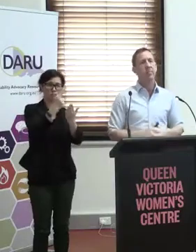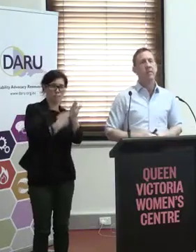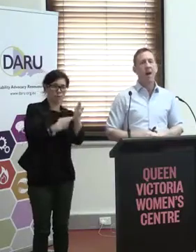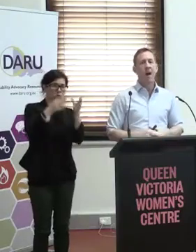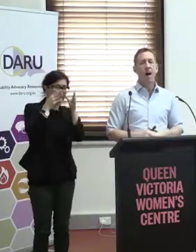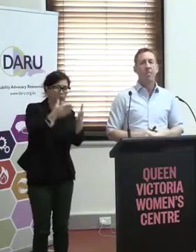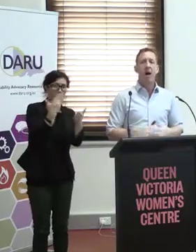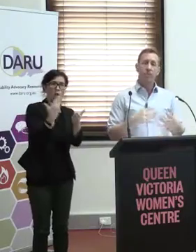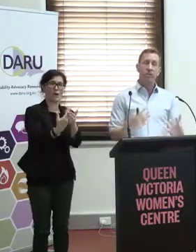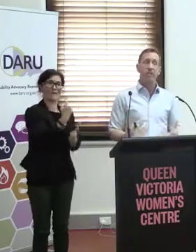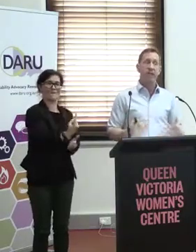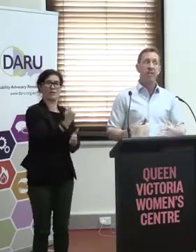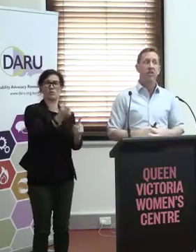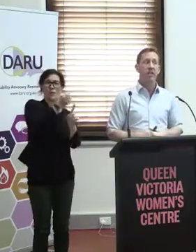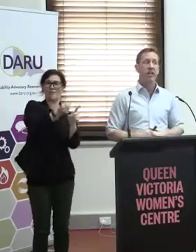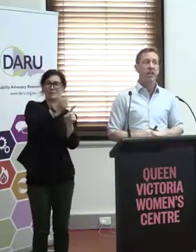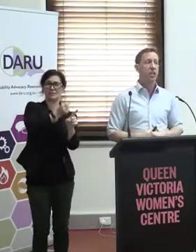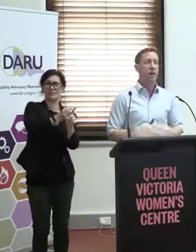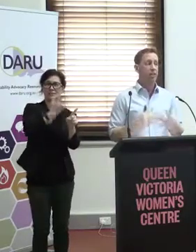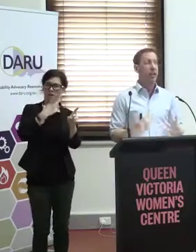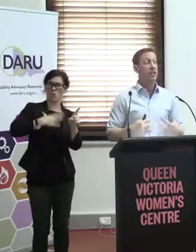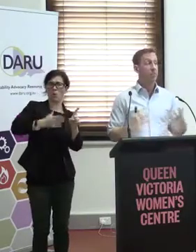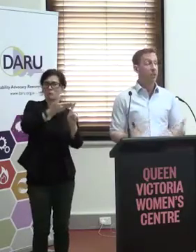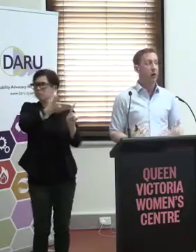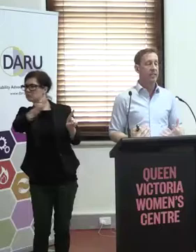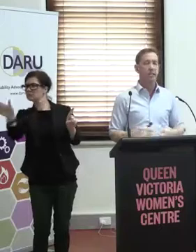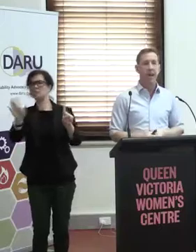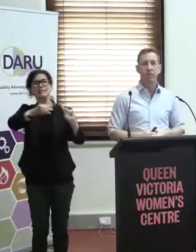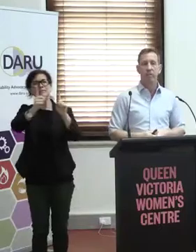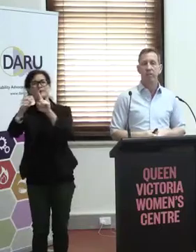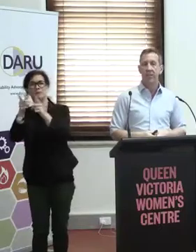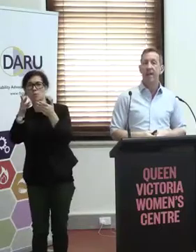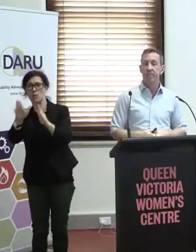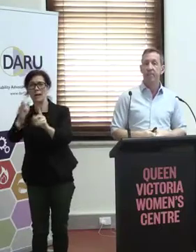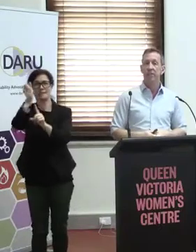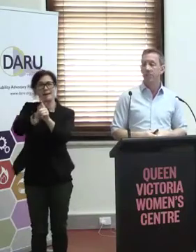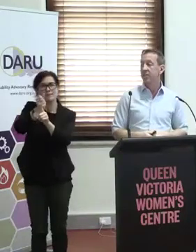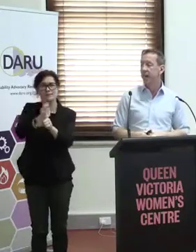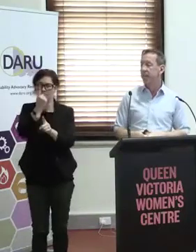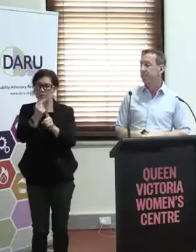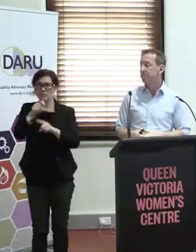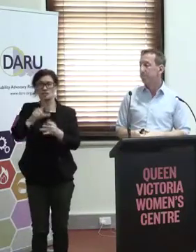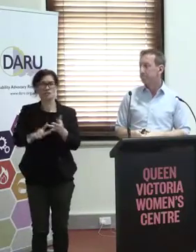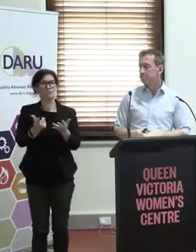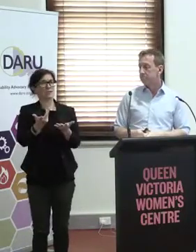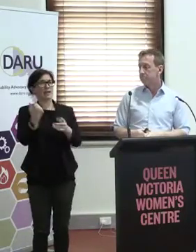advocacy. And we're interested in having a conversation about whether there's better ways to capture that information as